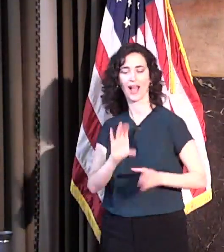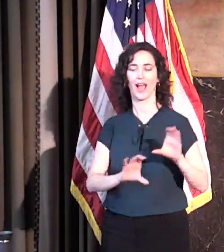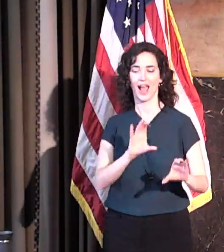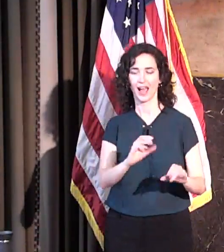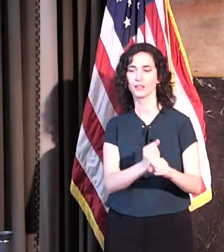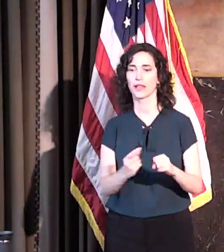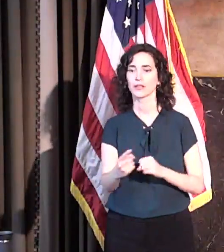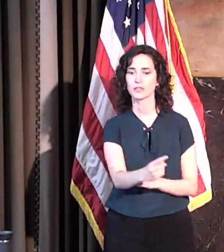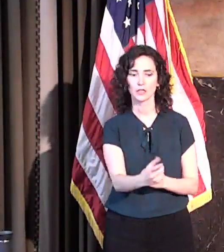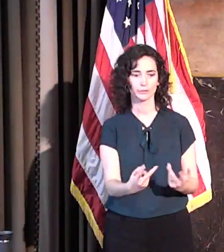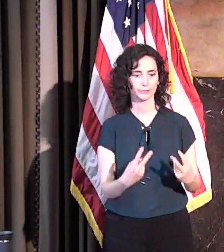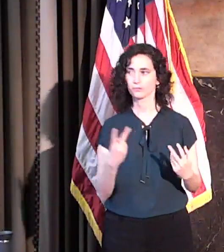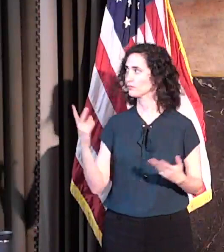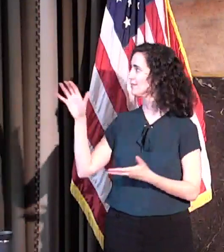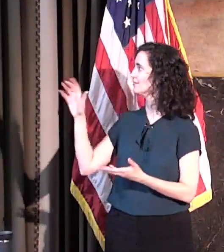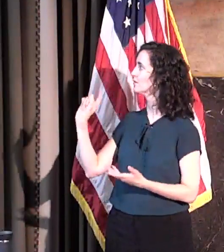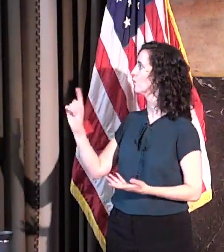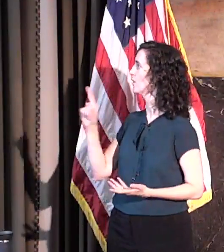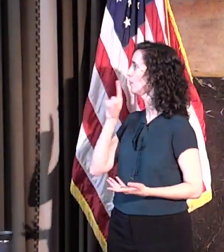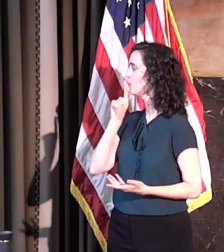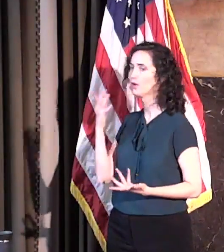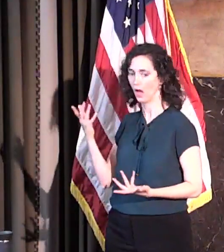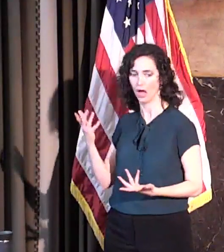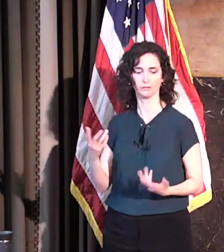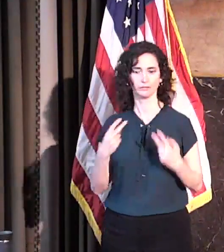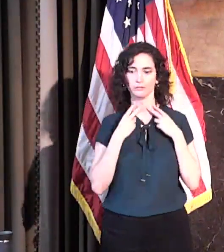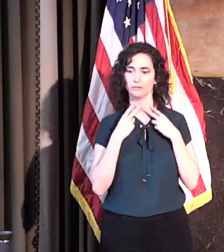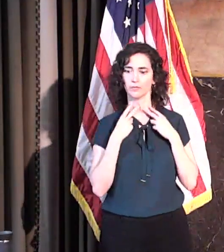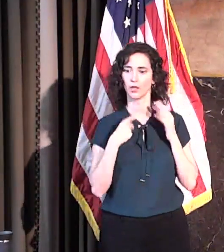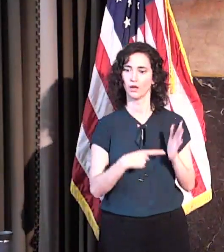now starting to overcome.